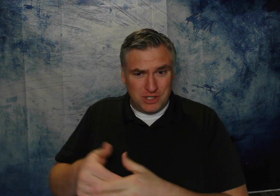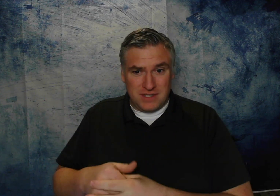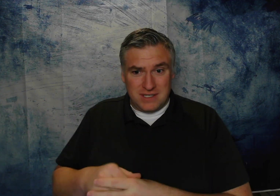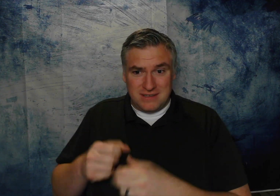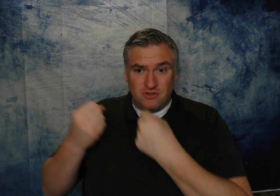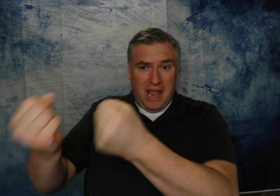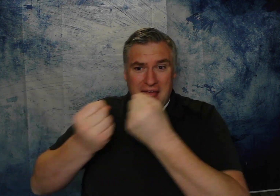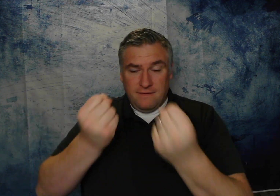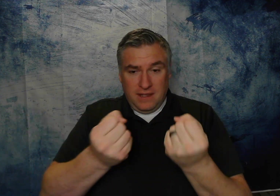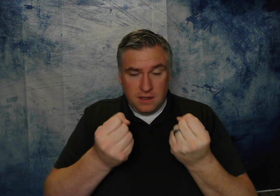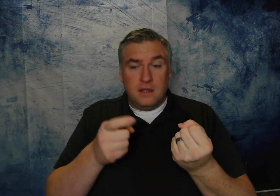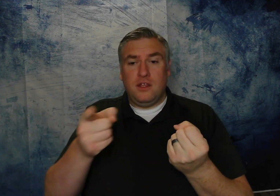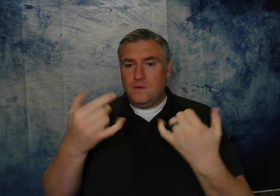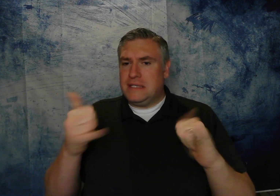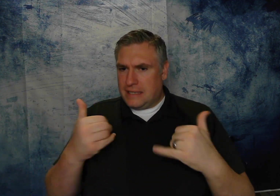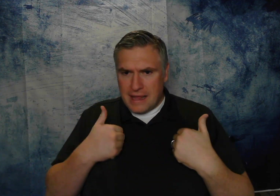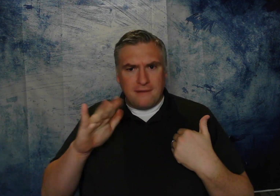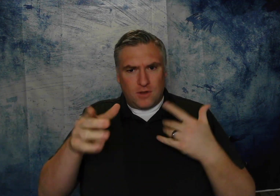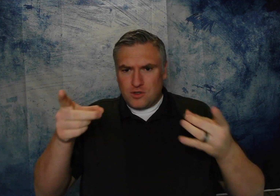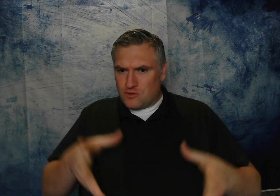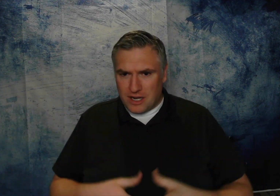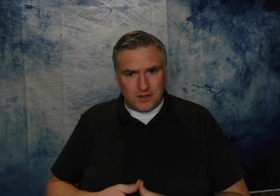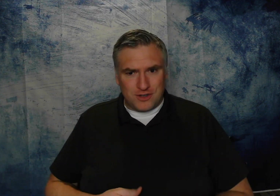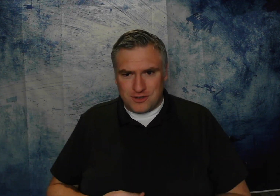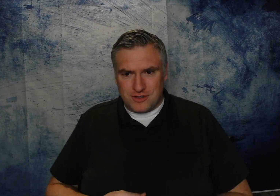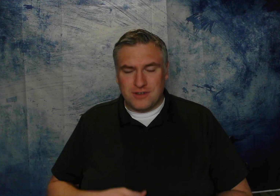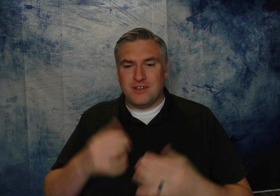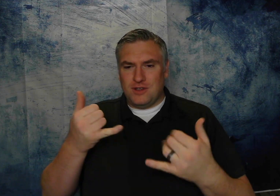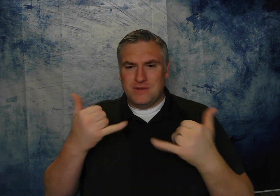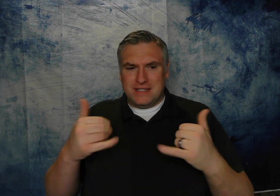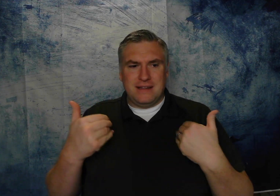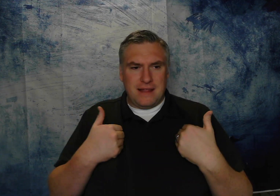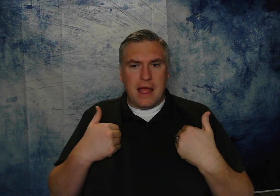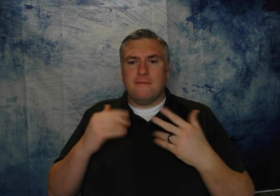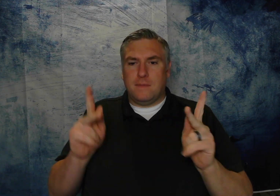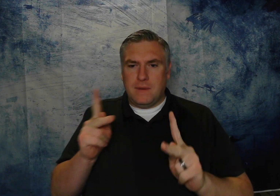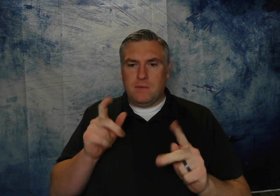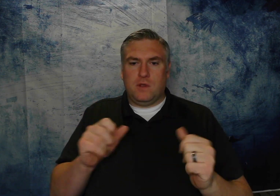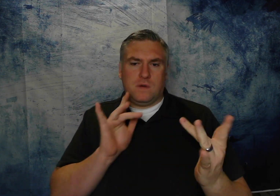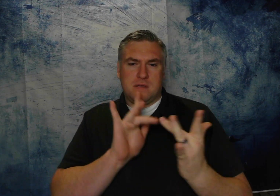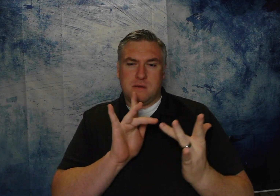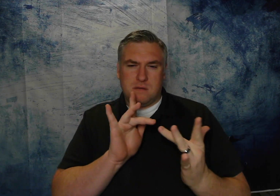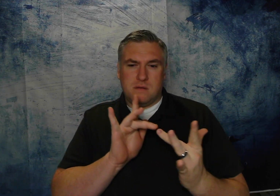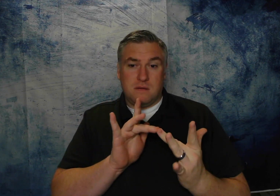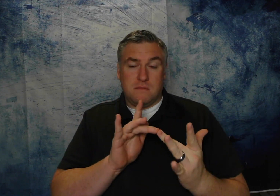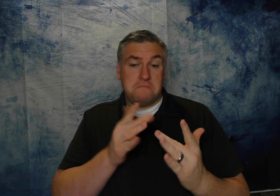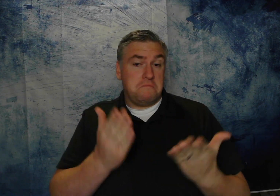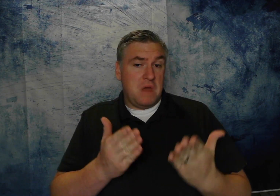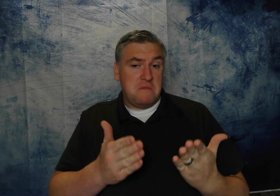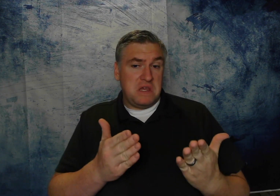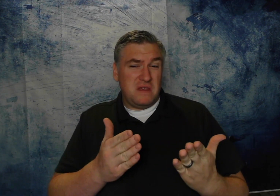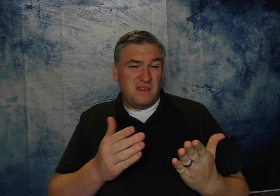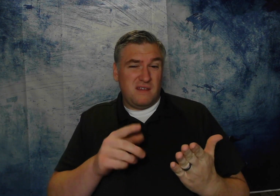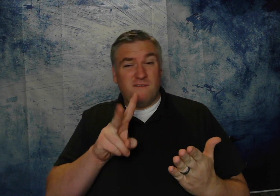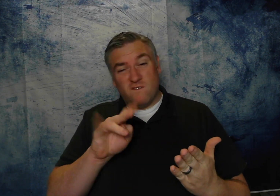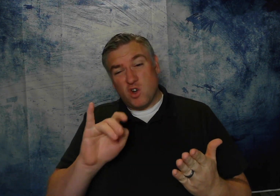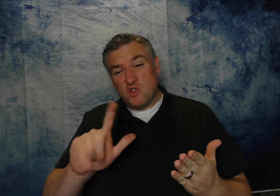If you're an outreach person and you're driving everywhere, you still have a director. You still have people you can contact. Maybe